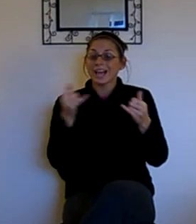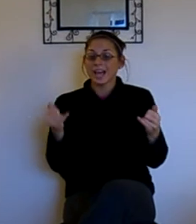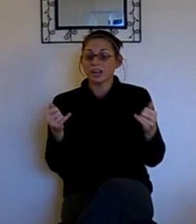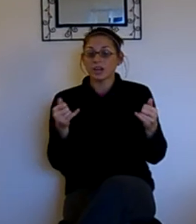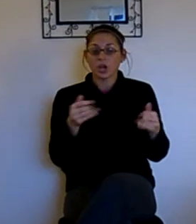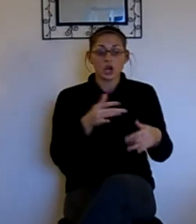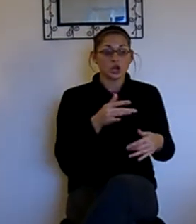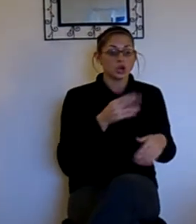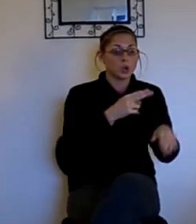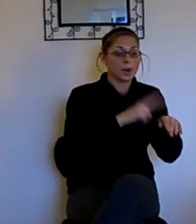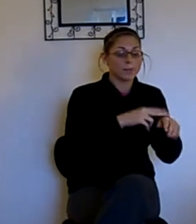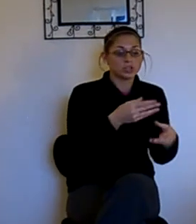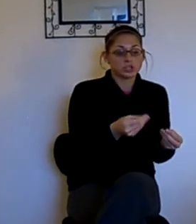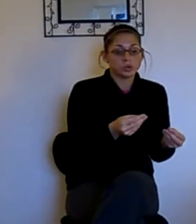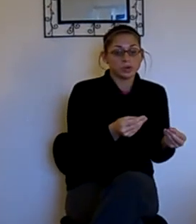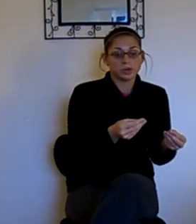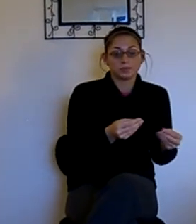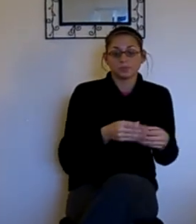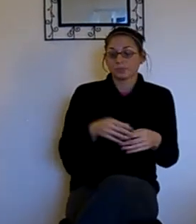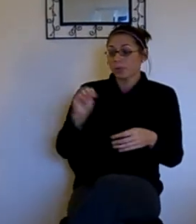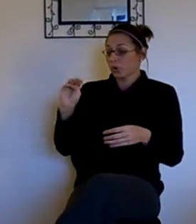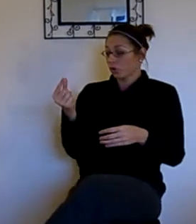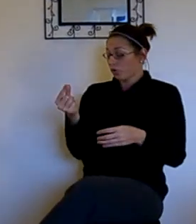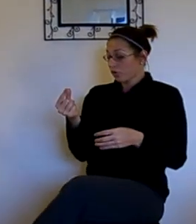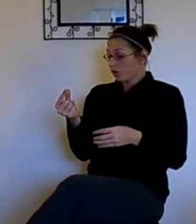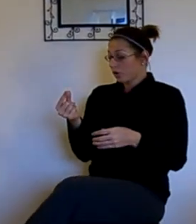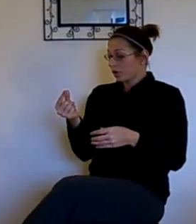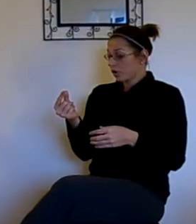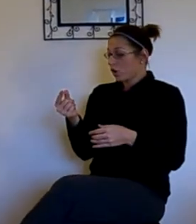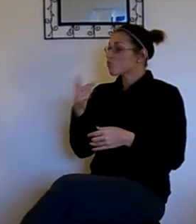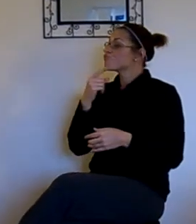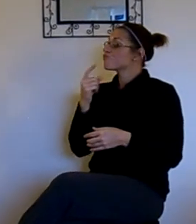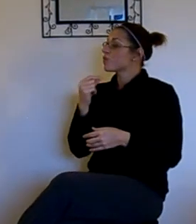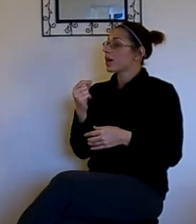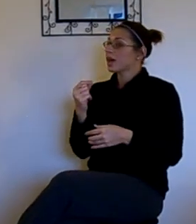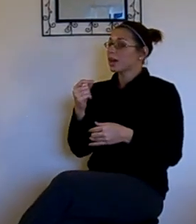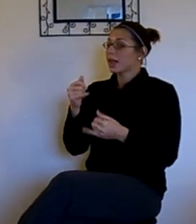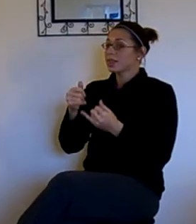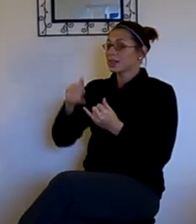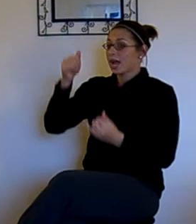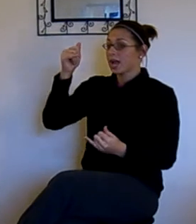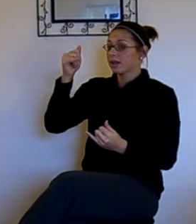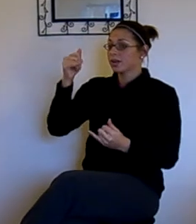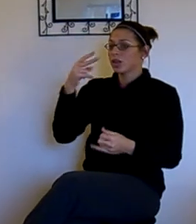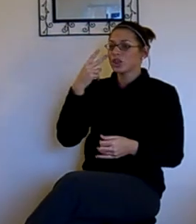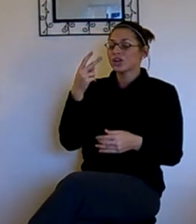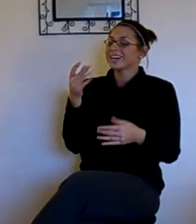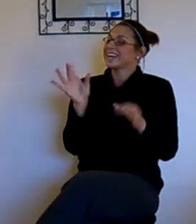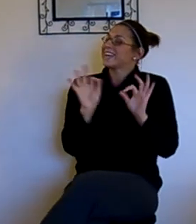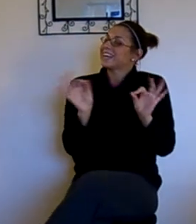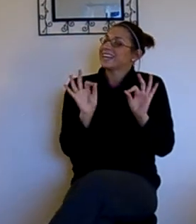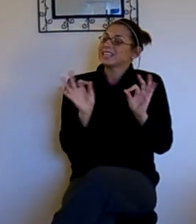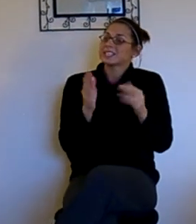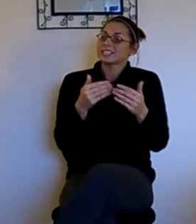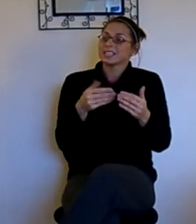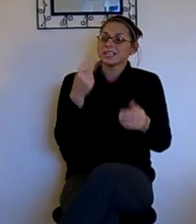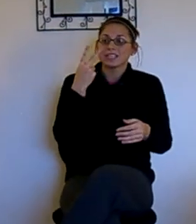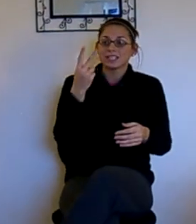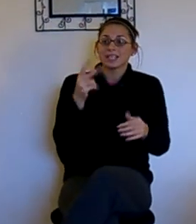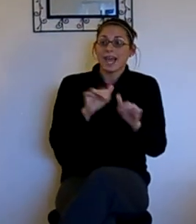then the fertilized corn is with the red line. So we can look at this and easily see that having Miracle-Gro in the soil